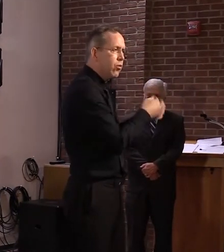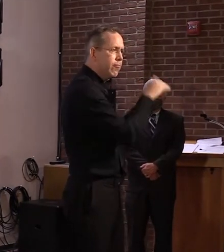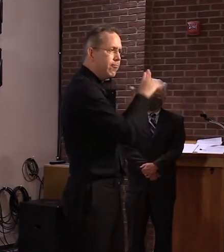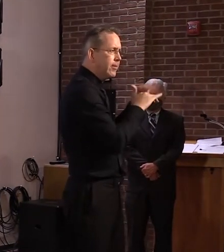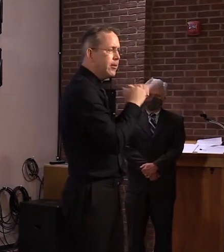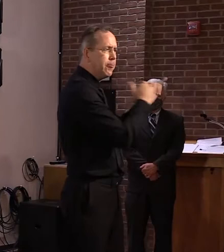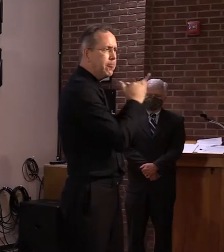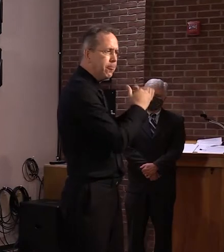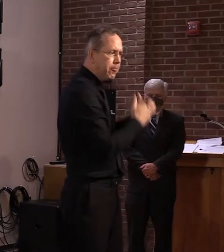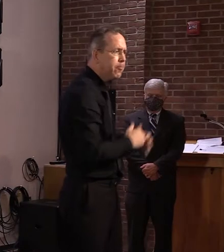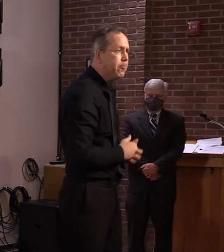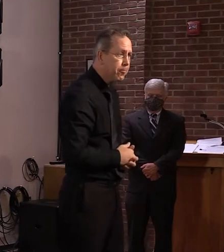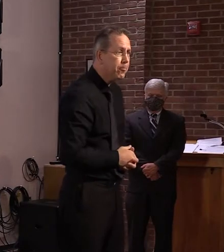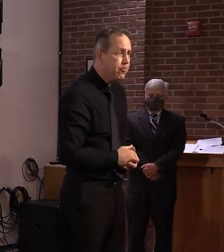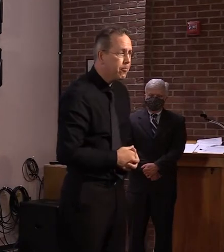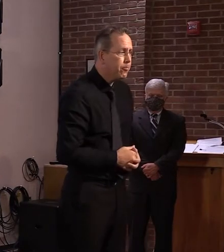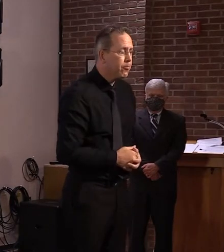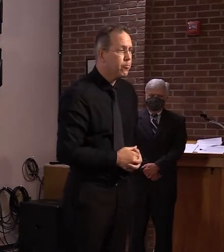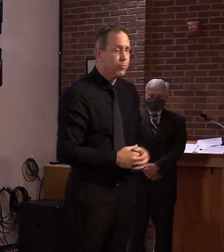Okay, thank you.